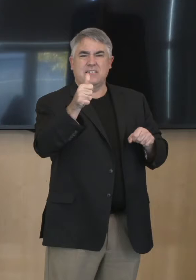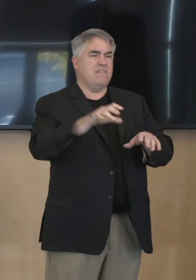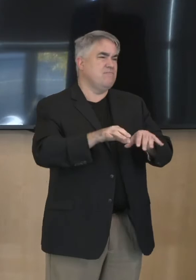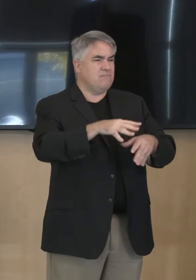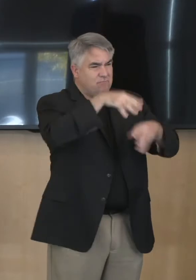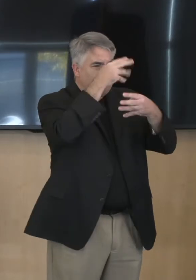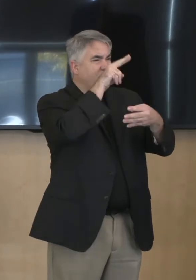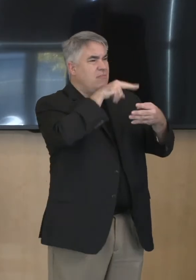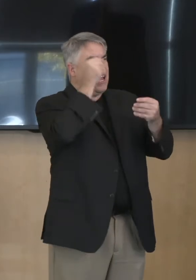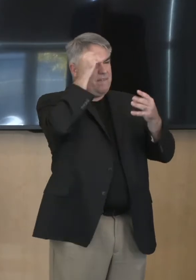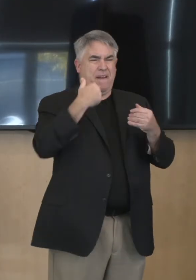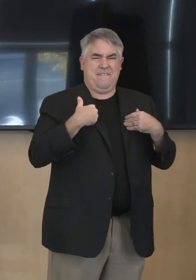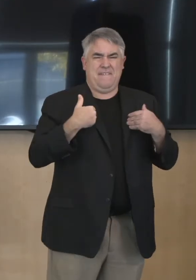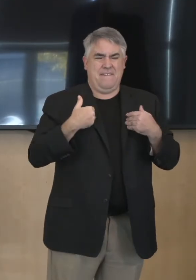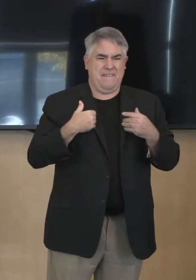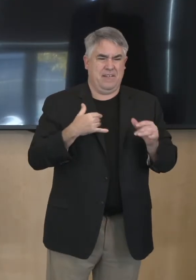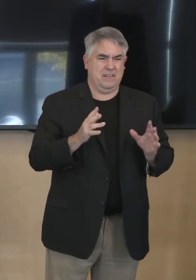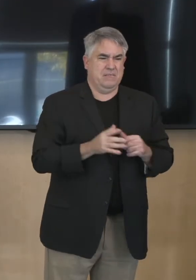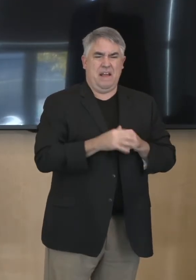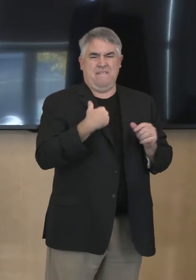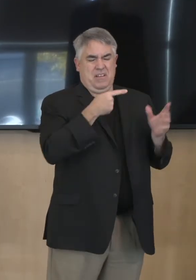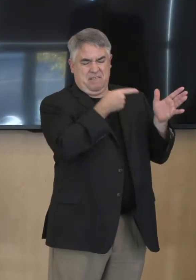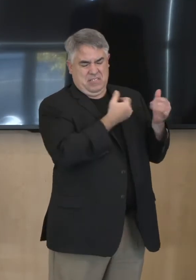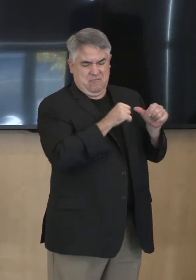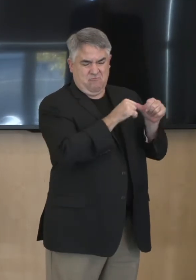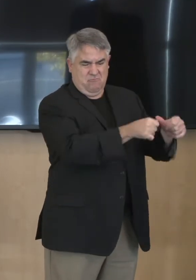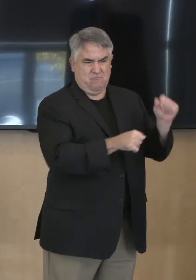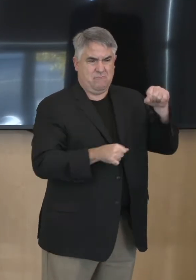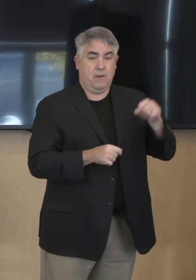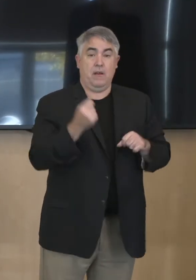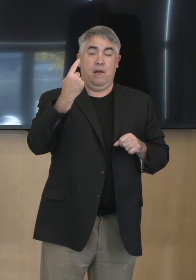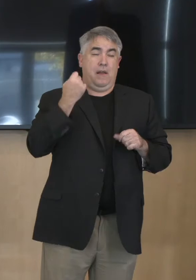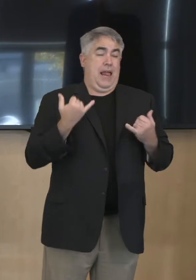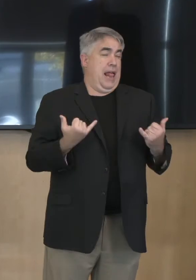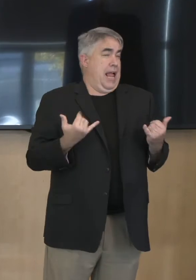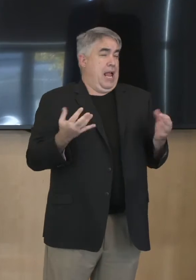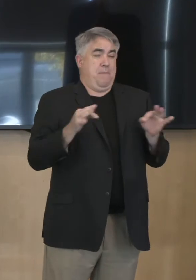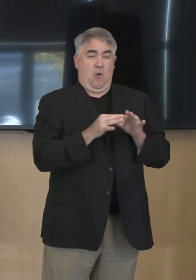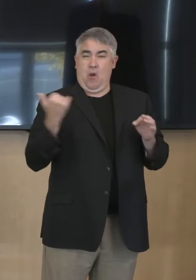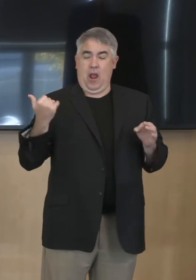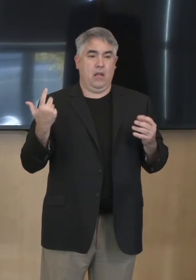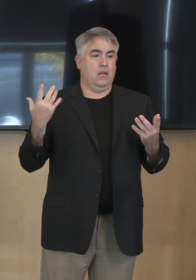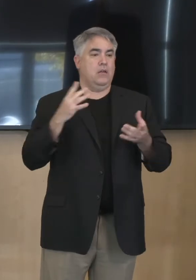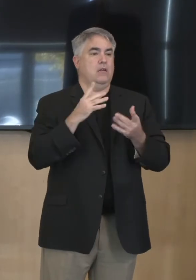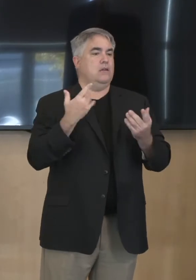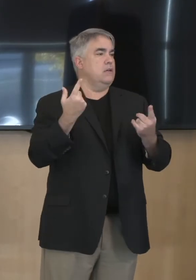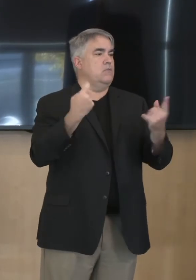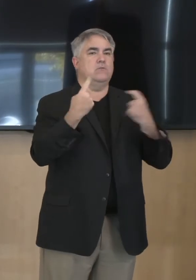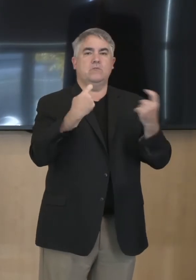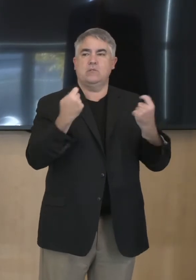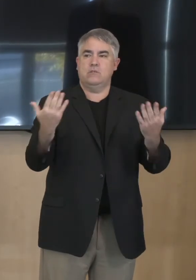to them. But we want to make sure that we reserve a significant chunk of time for question and answer, and so we're going to streamline that. I'll give a brief